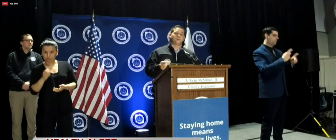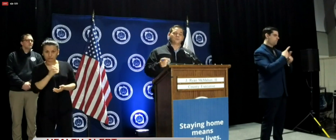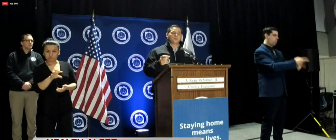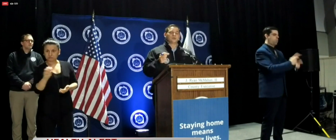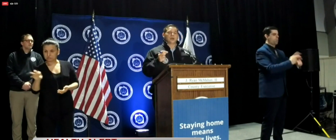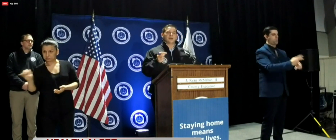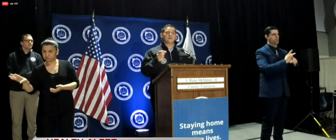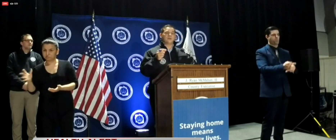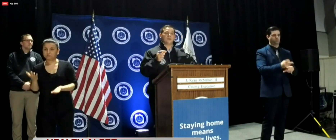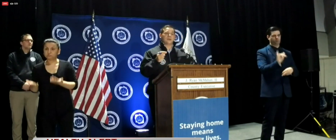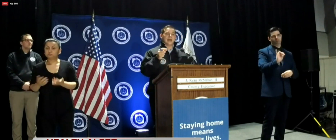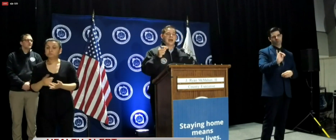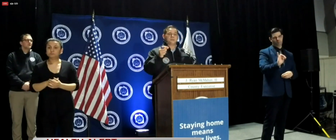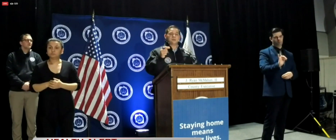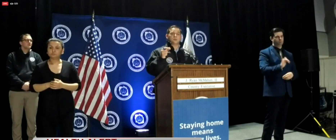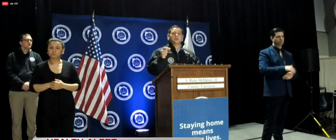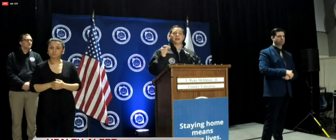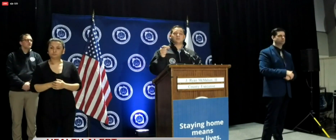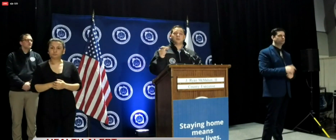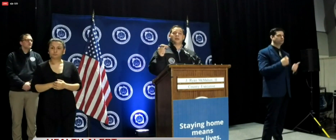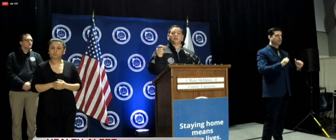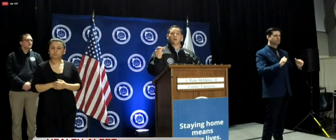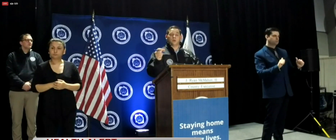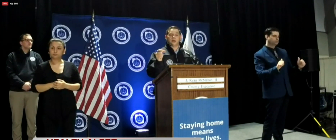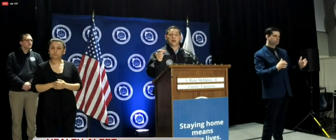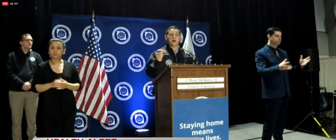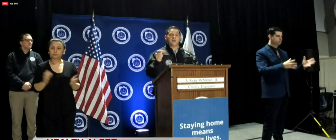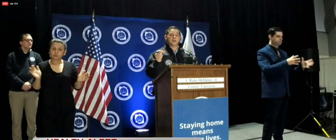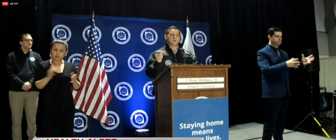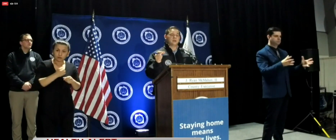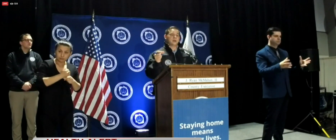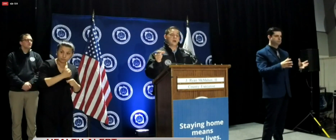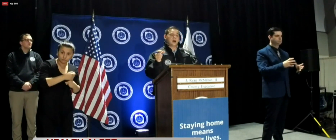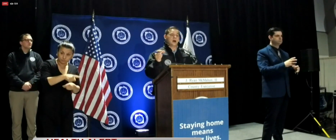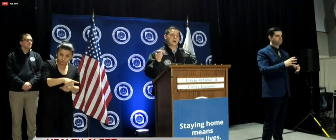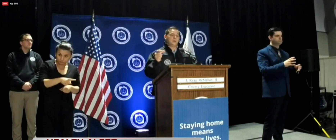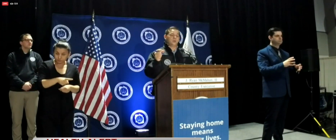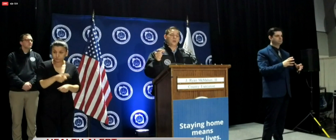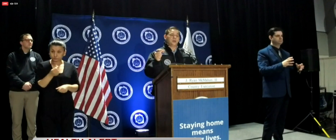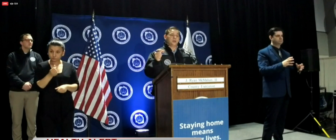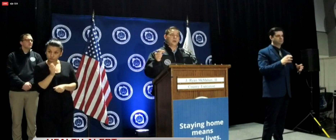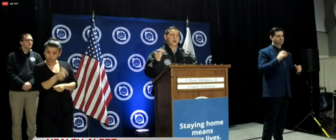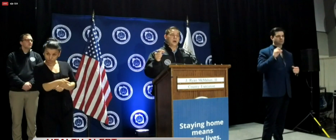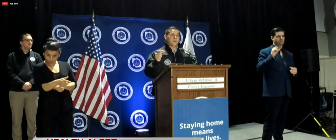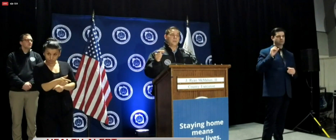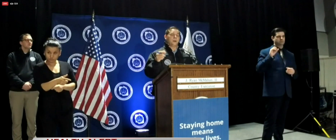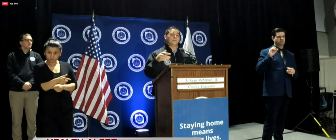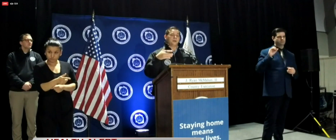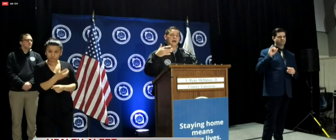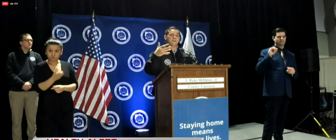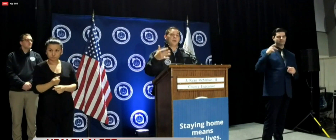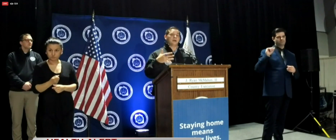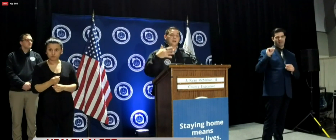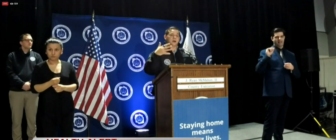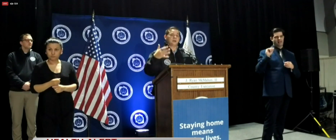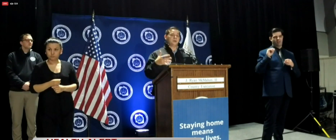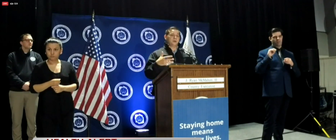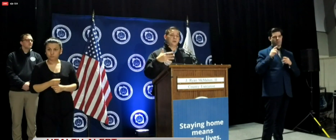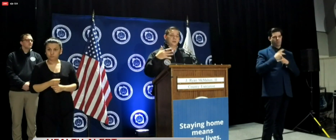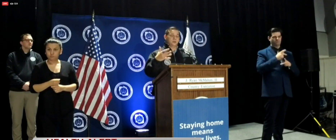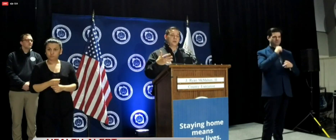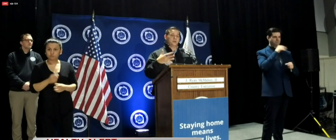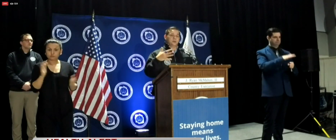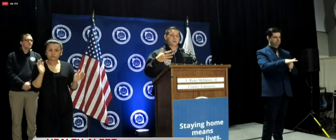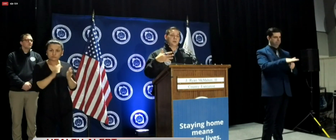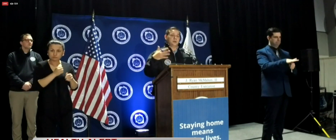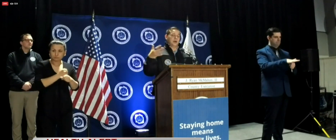program, trying to fill the gaps with the SBA loan right now that is really pumping a lot of money into our community.